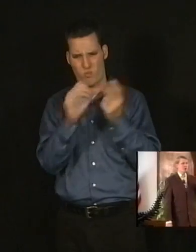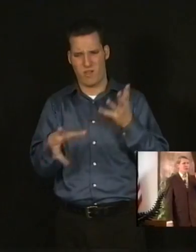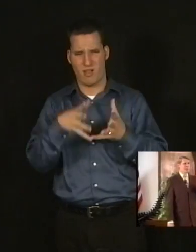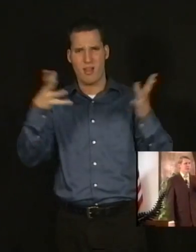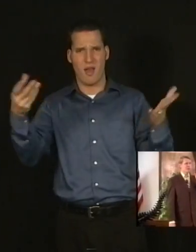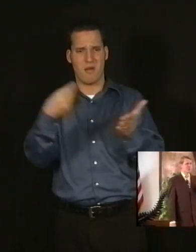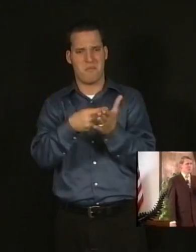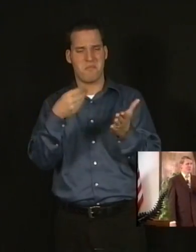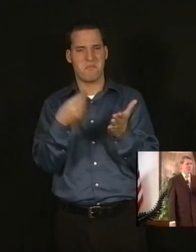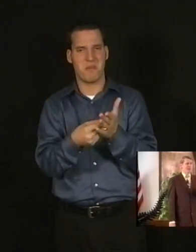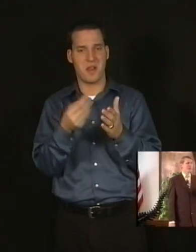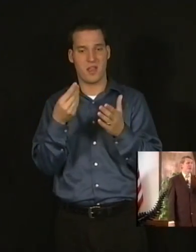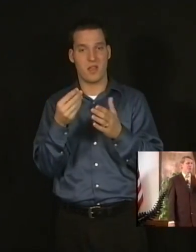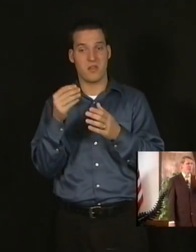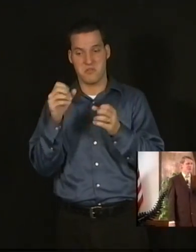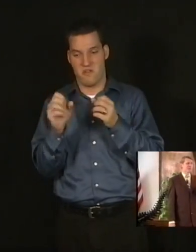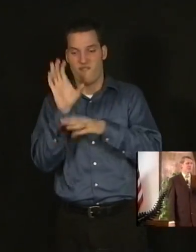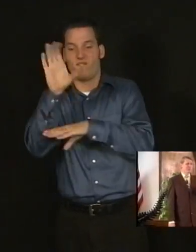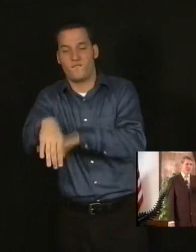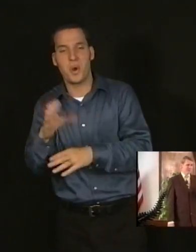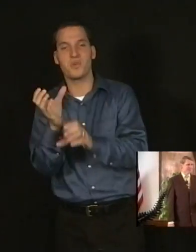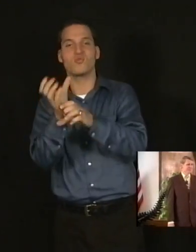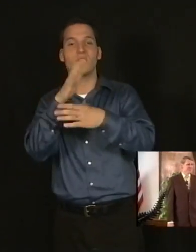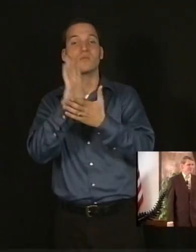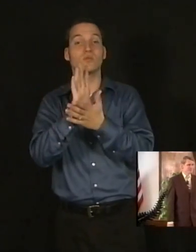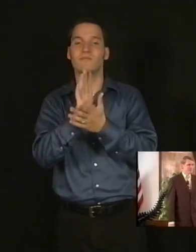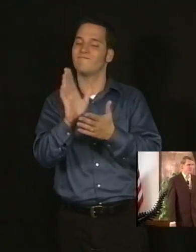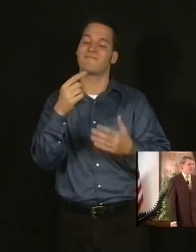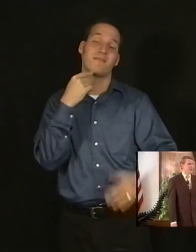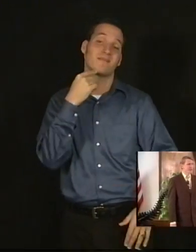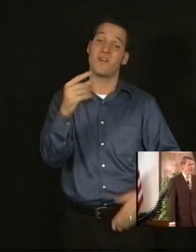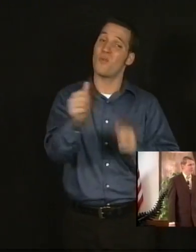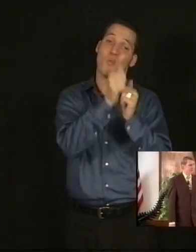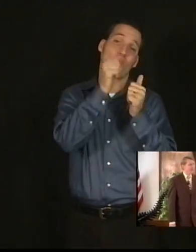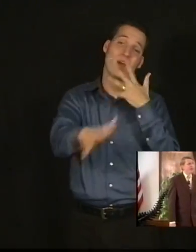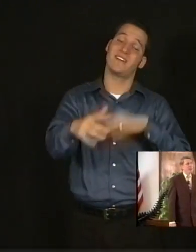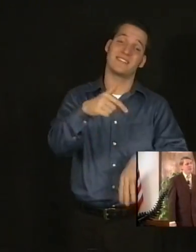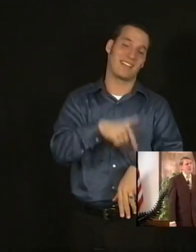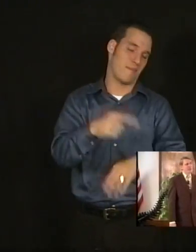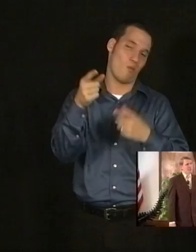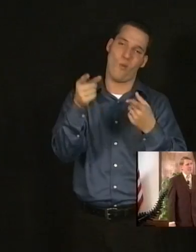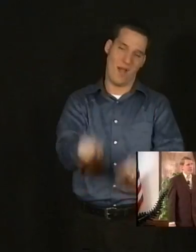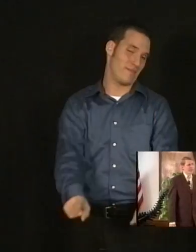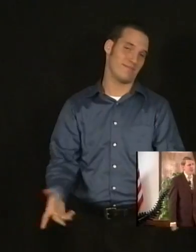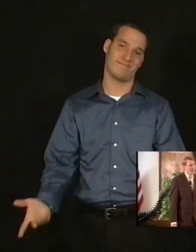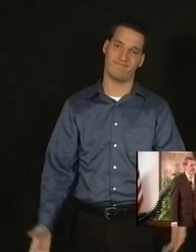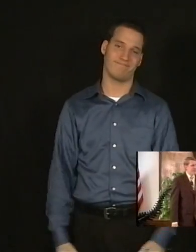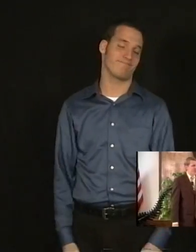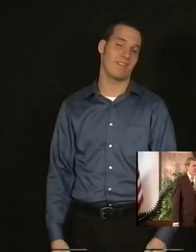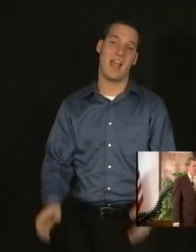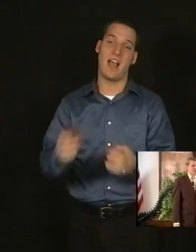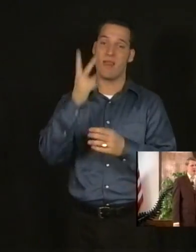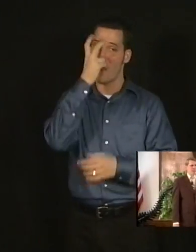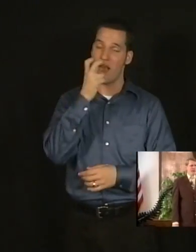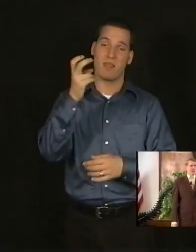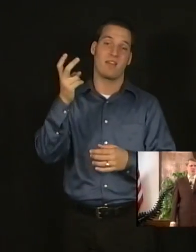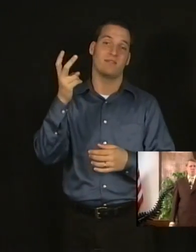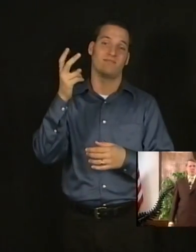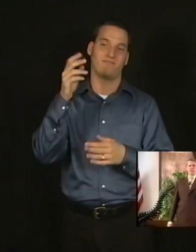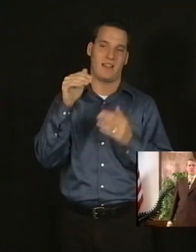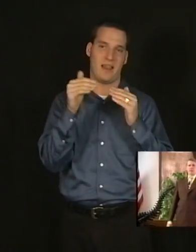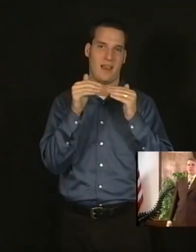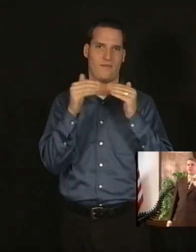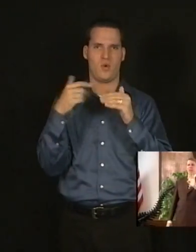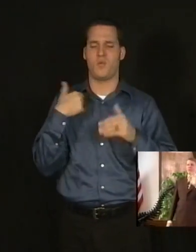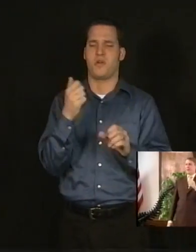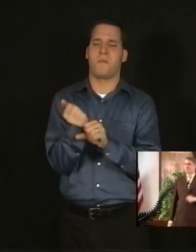force creation into the schools. I'm telling you, you're wasting your time. It's not going to happen. And the atheists love it when a campaign gets started to say, we're going to make the